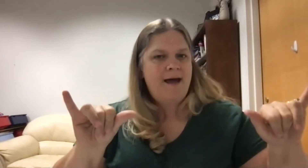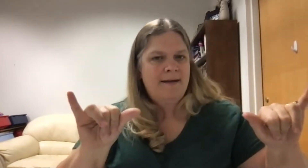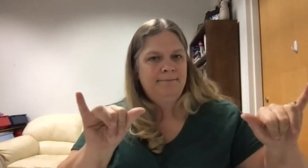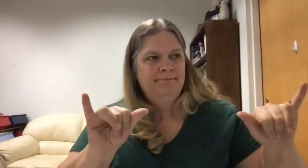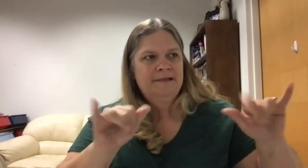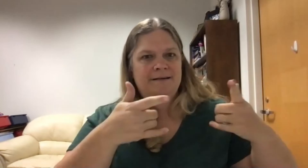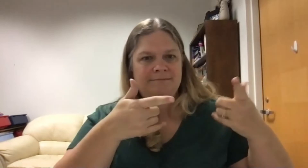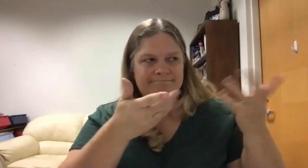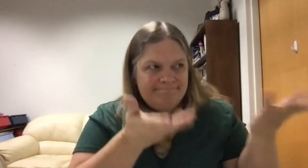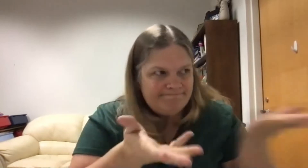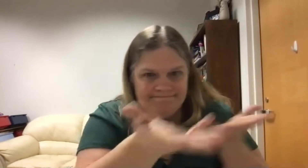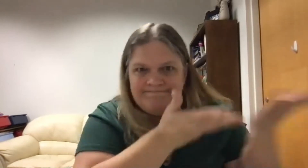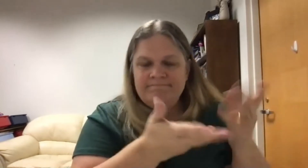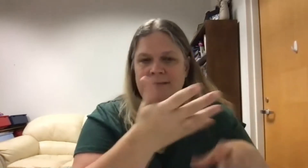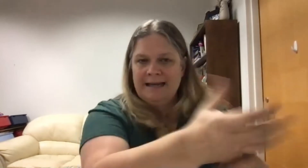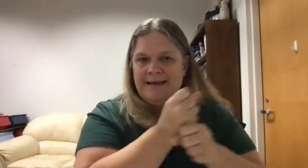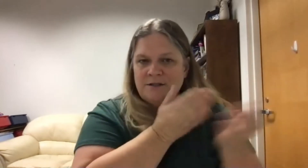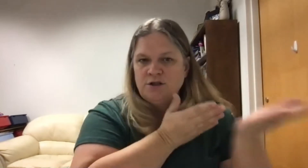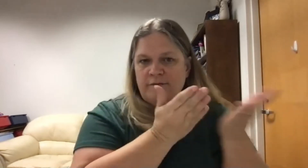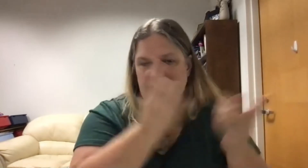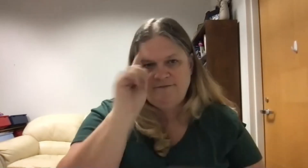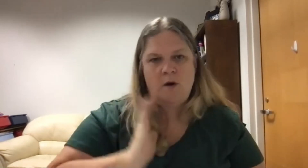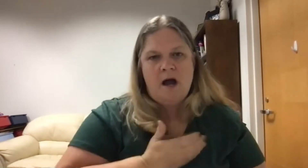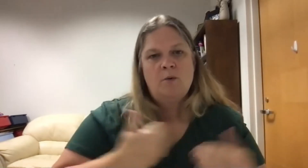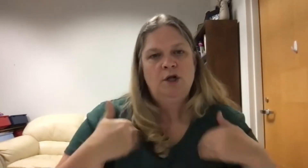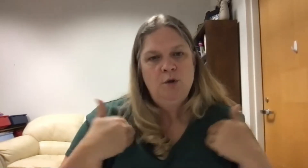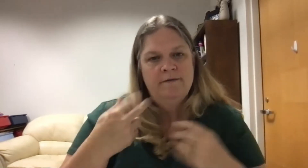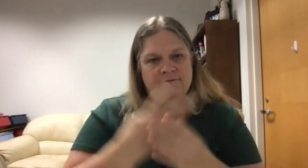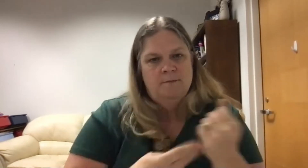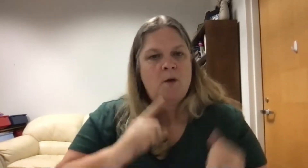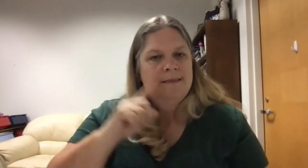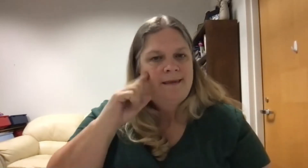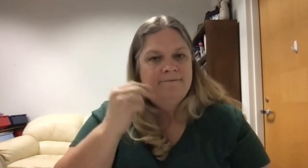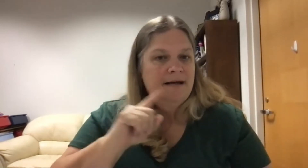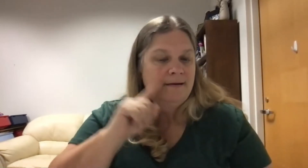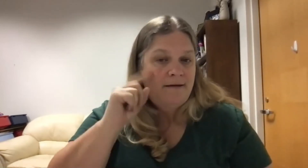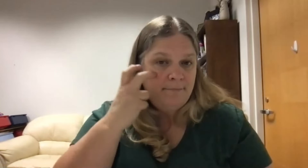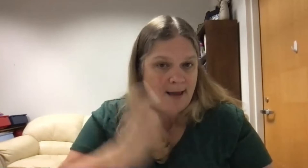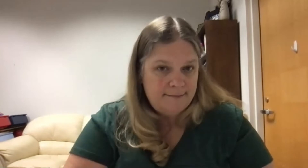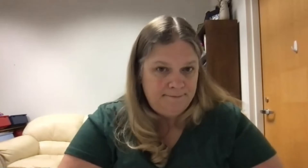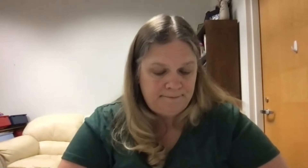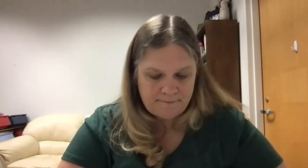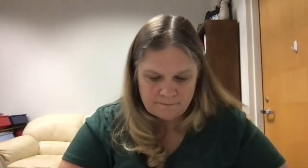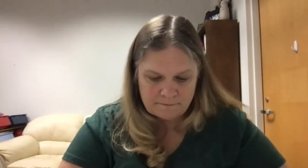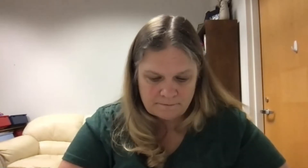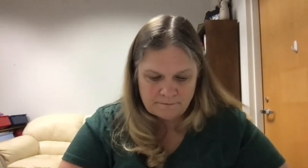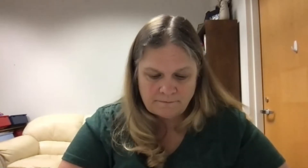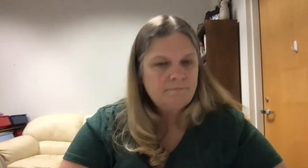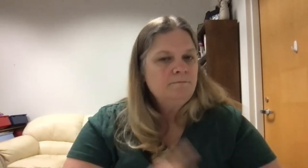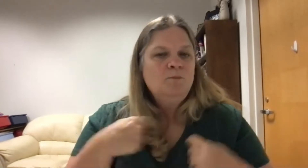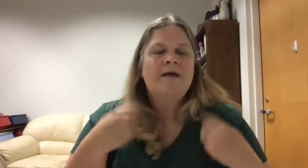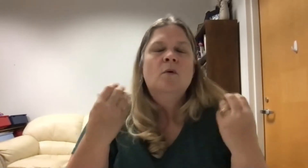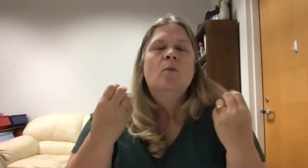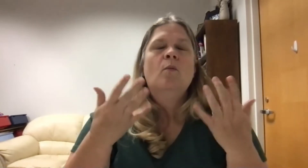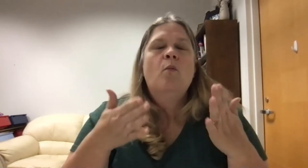research. And at the same time, make sure we can get services for our youth, both deaf